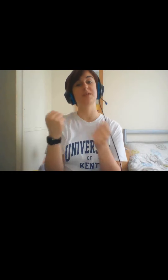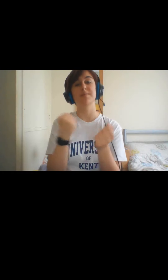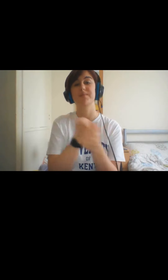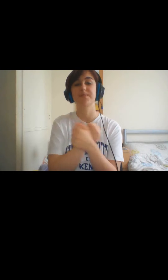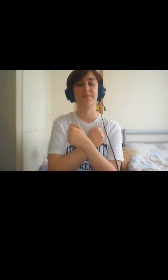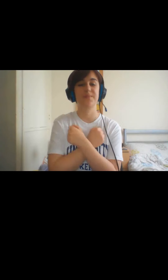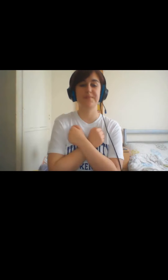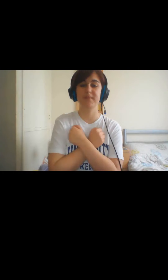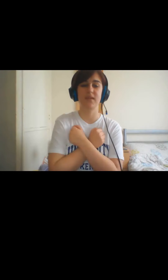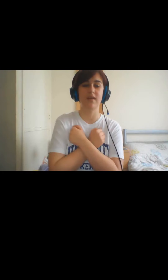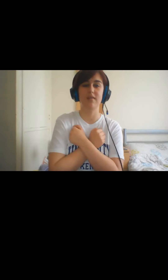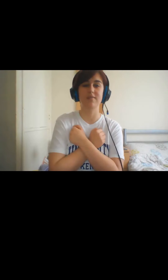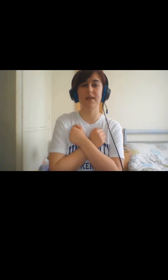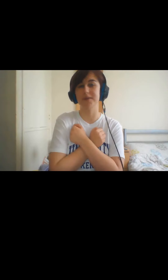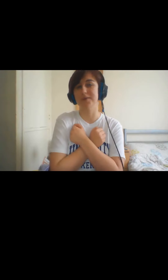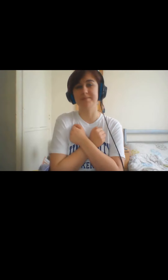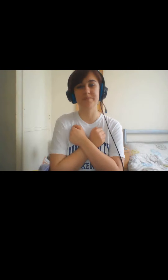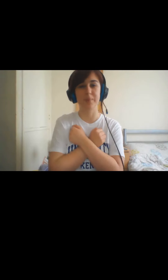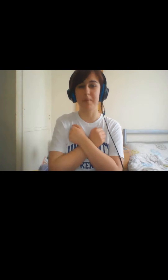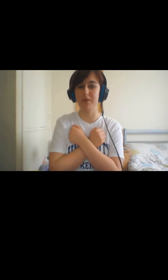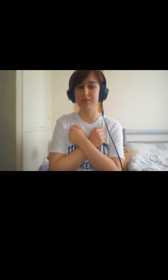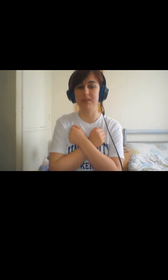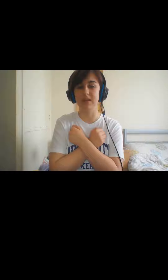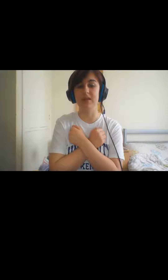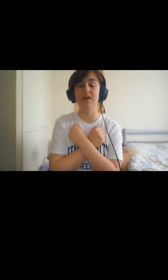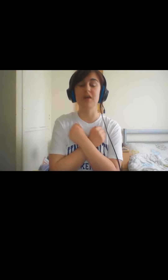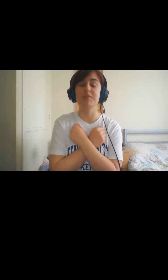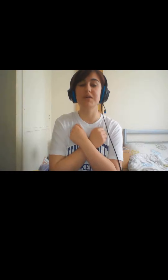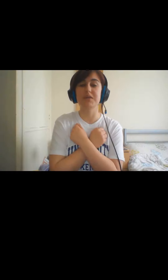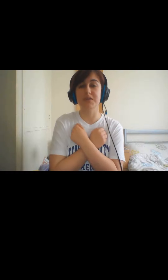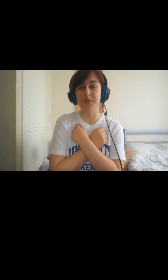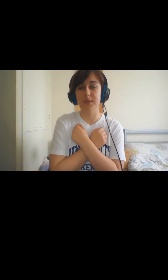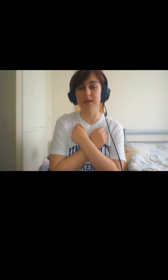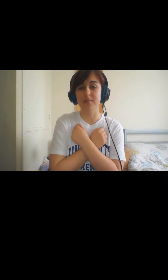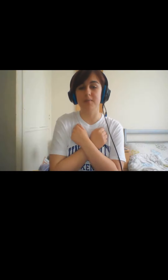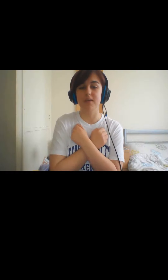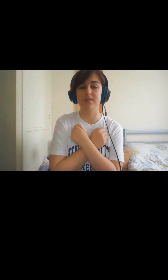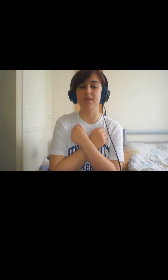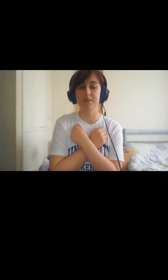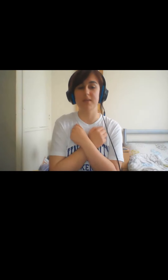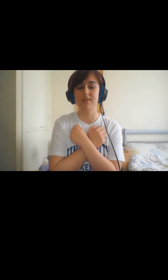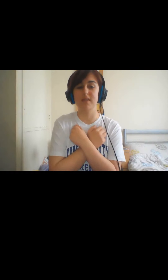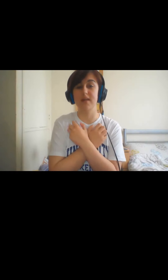body. I don't know, like you're a mummy or something. But don't do it too quickly, because otherwise